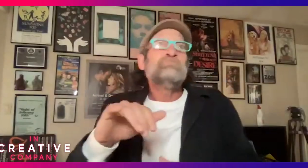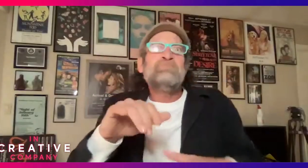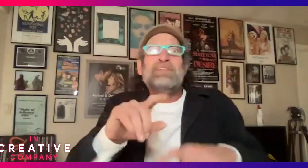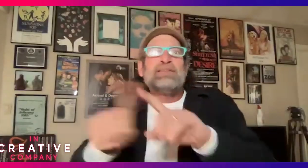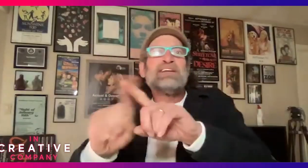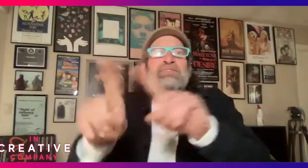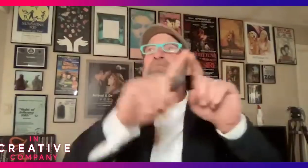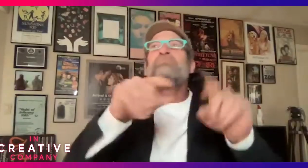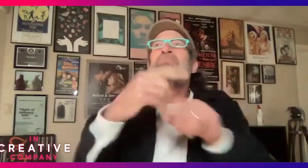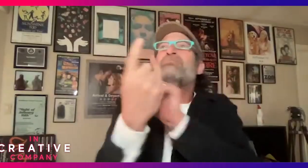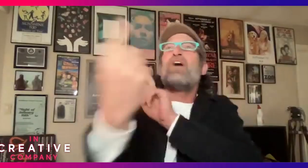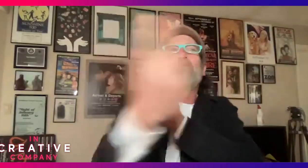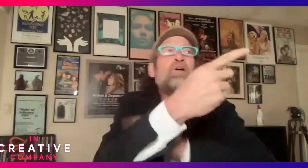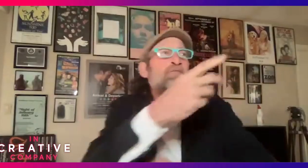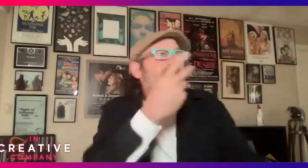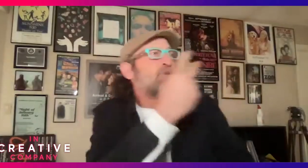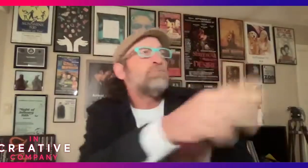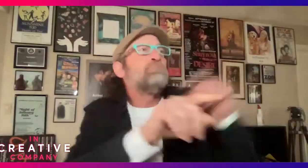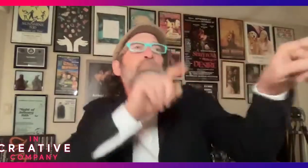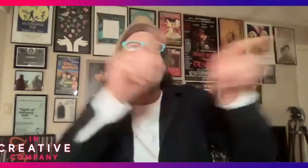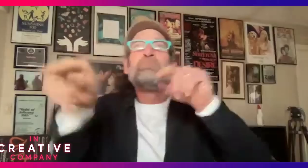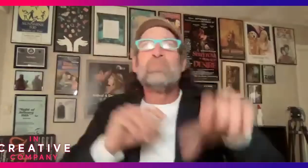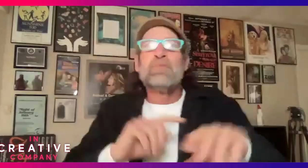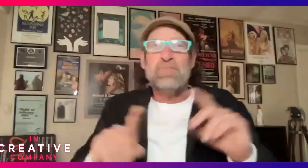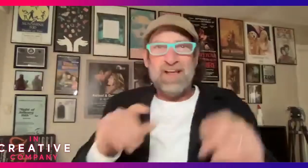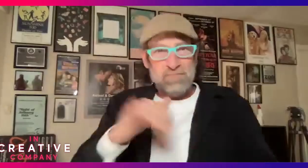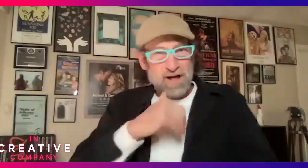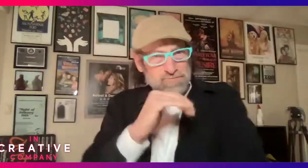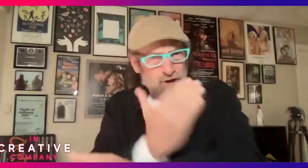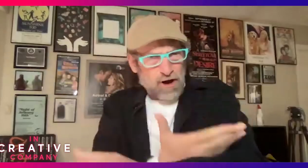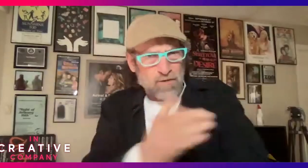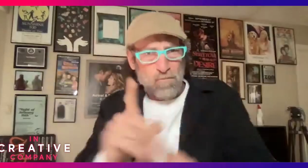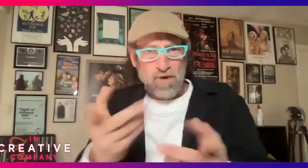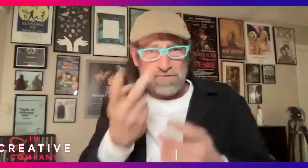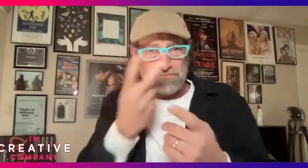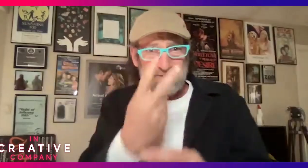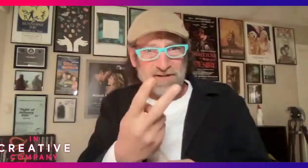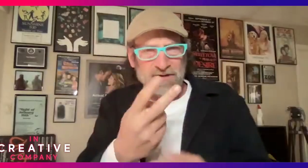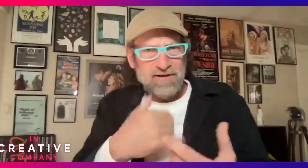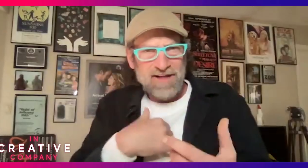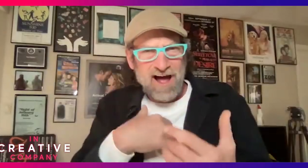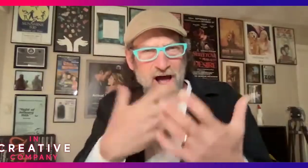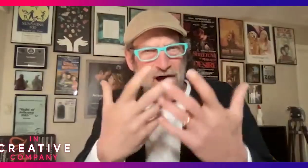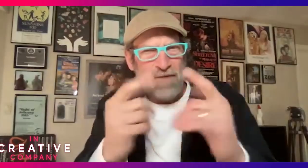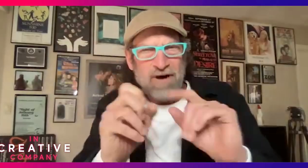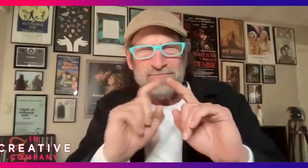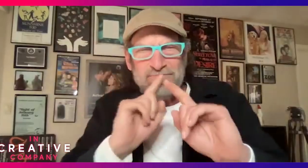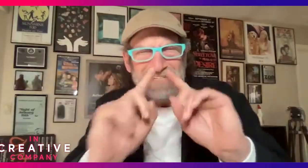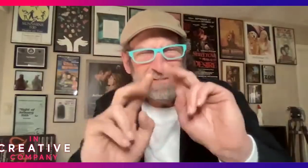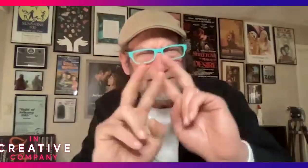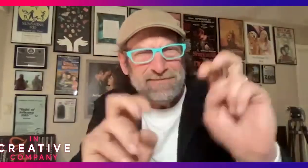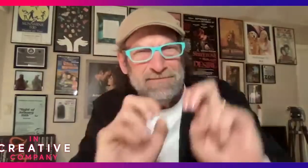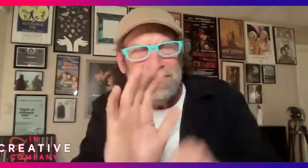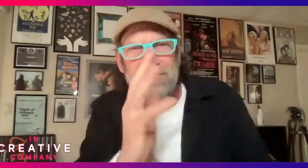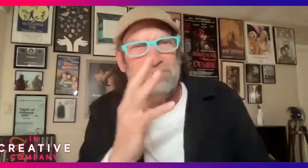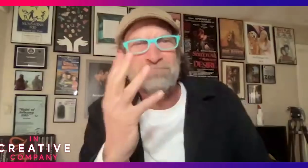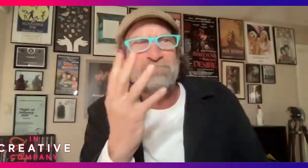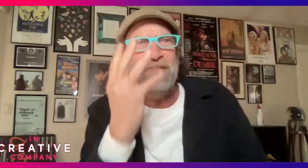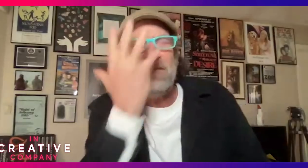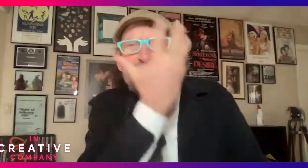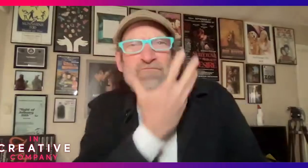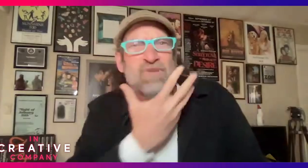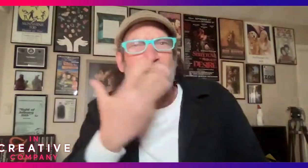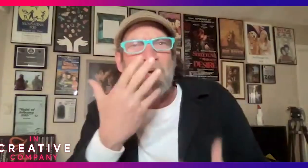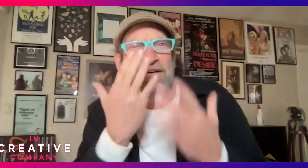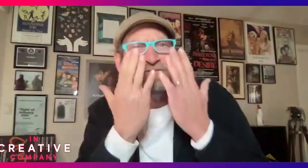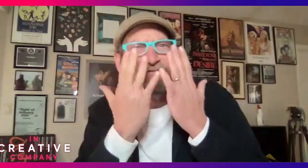get close to his daughter's face and see her emotions as she's singing. You know, as a daughter and as a father,